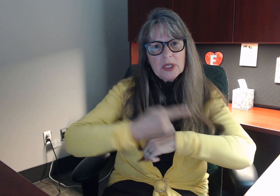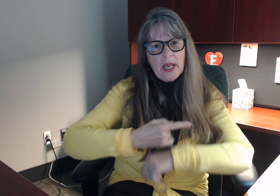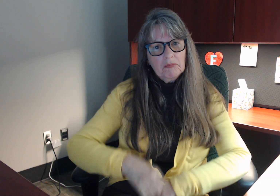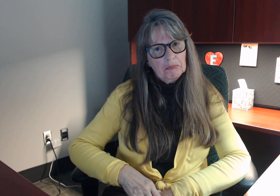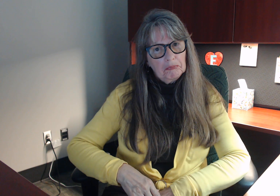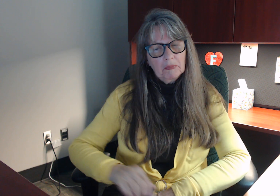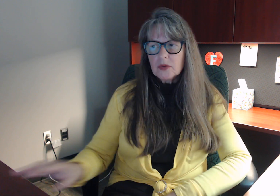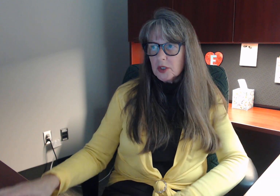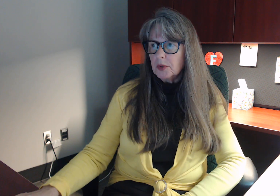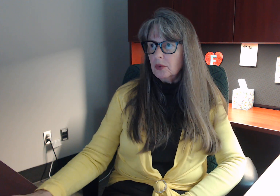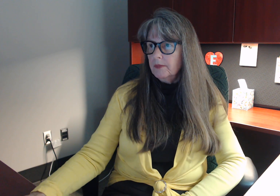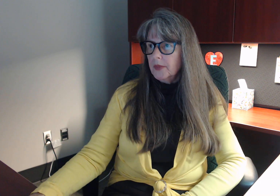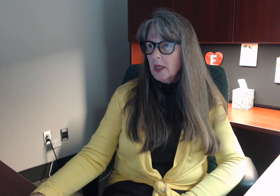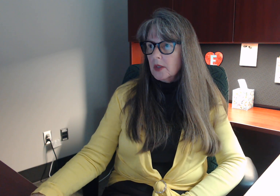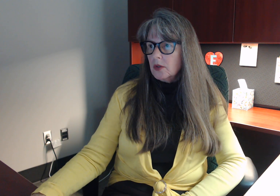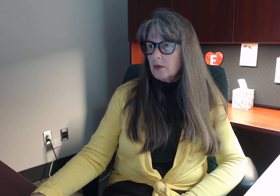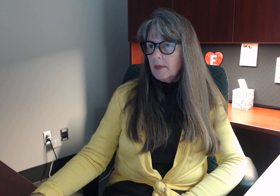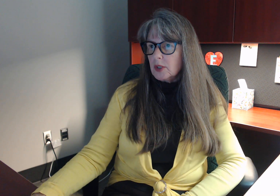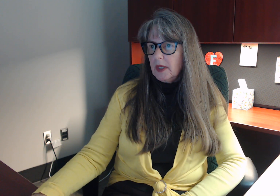date. So that's pretty cool. So you don't have to worry about your peanut butter.